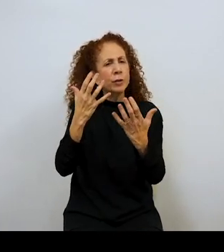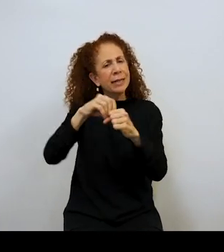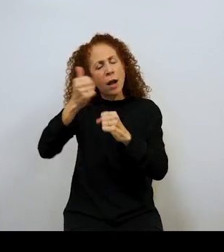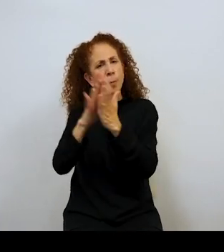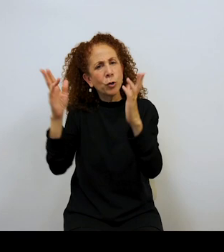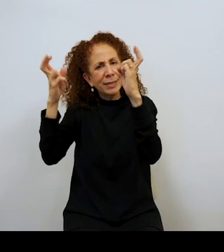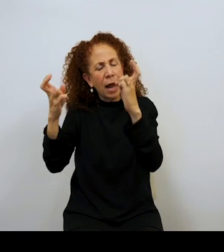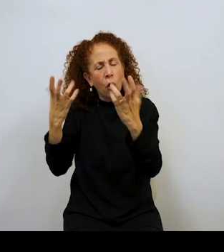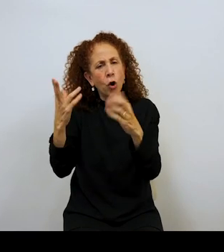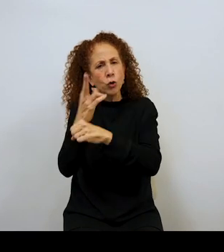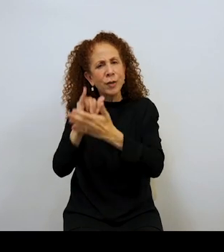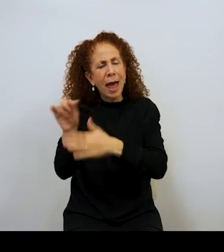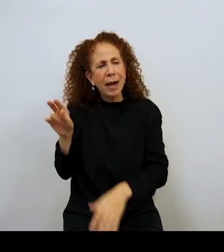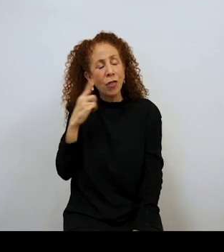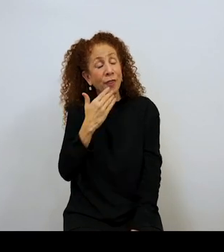And I said, yeah, thanks.